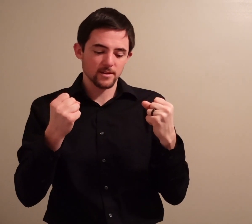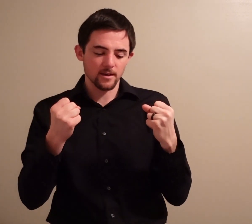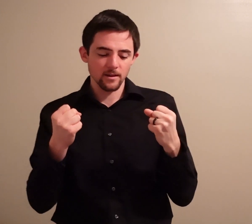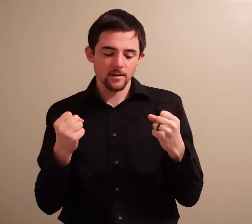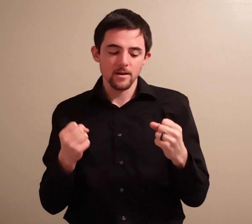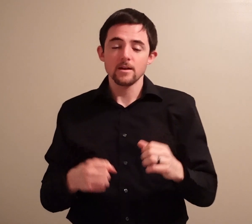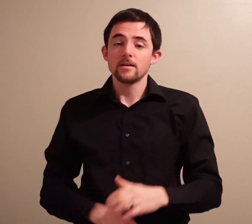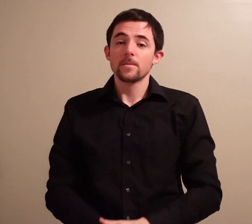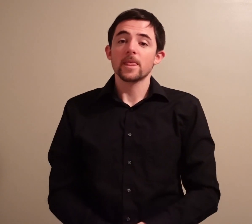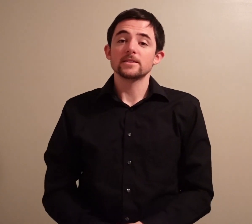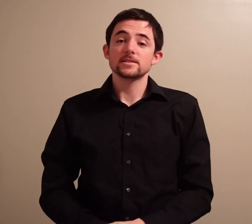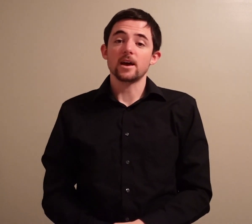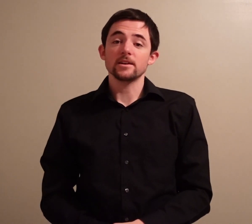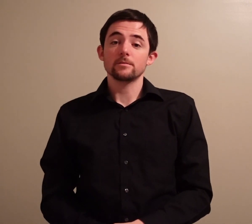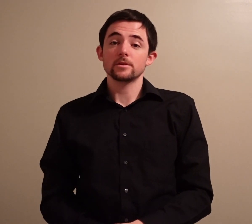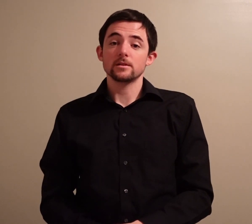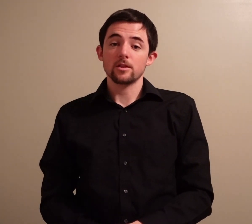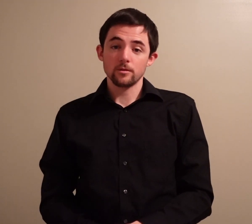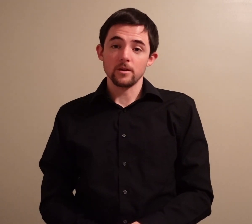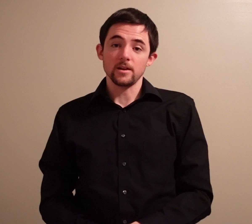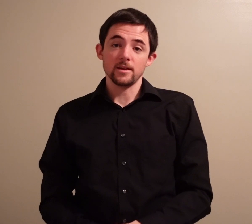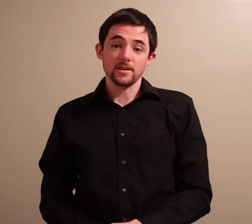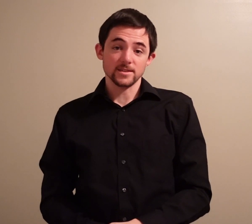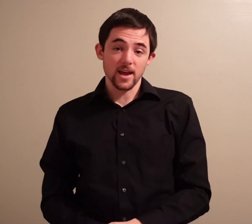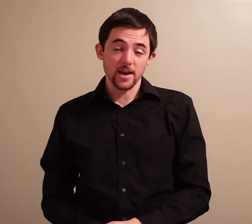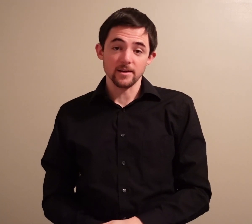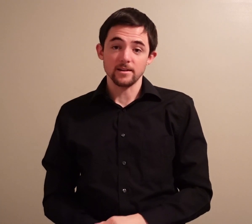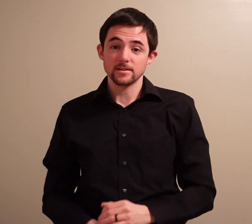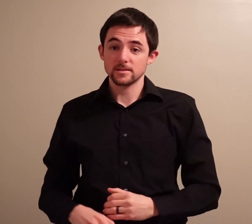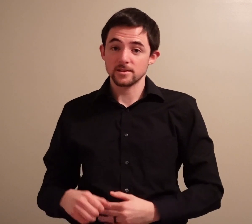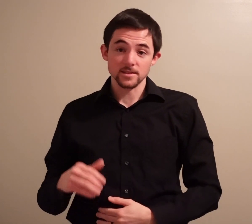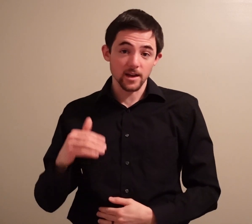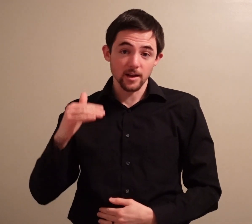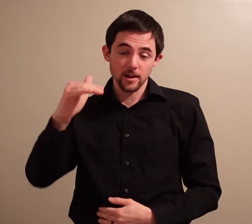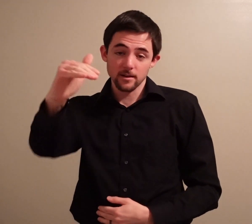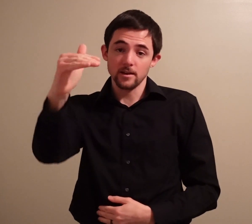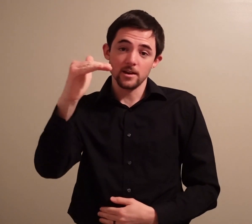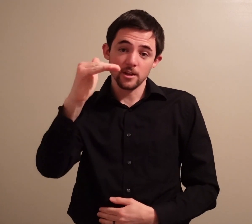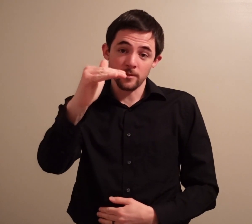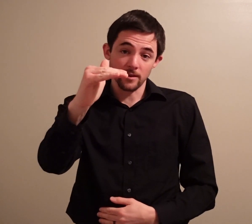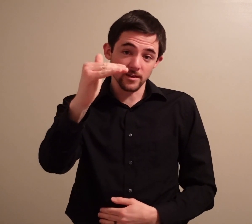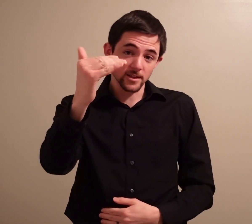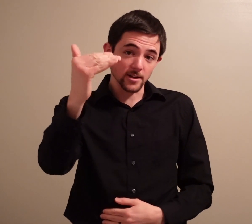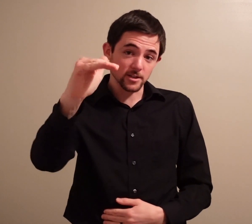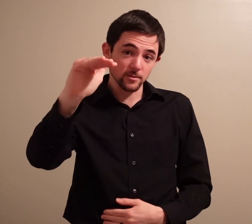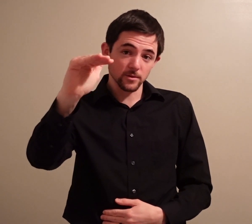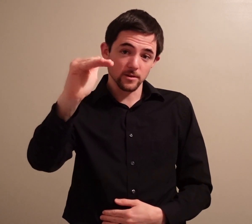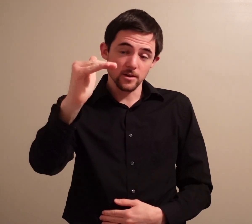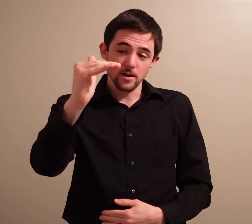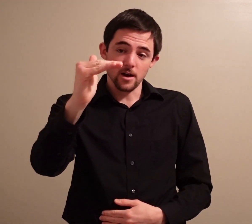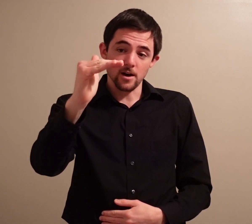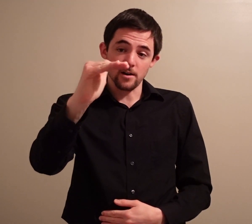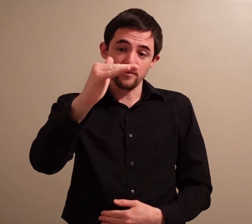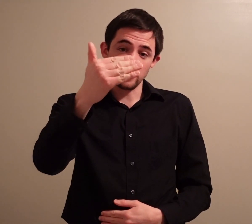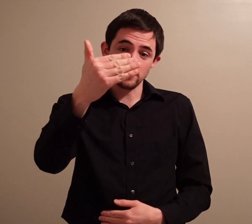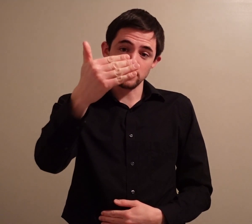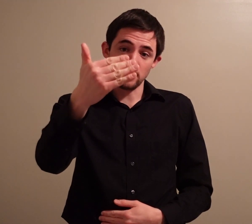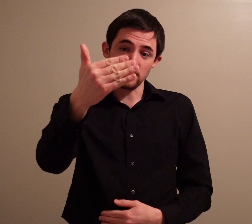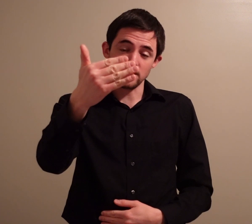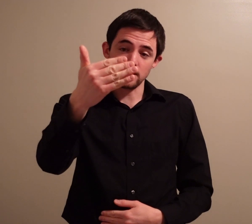Okay? Sign number 3 is head. To sign head, you make this hand shape. Fingers are